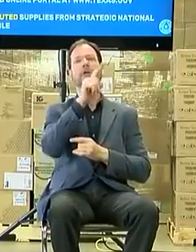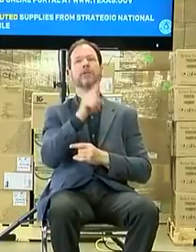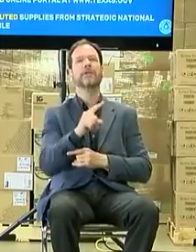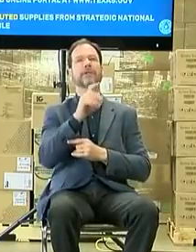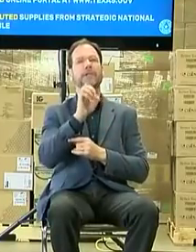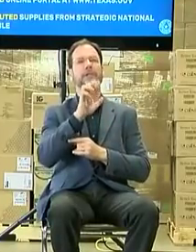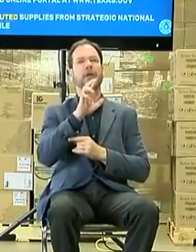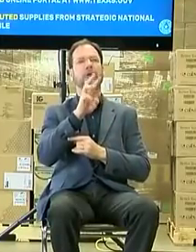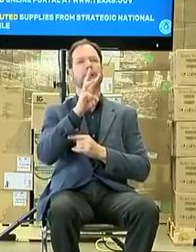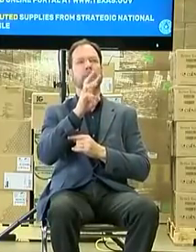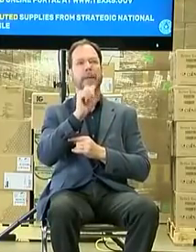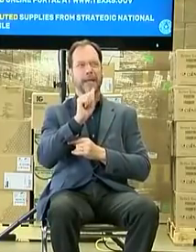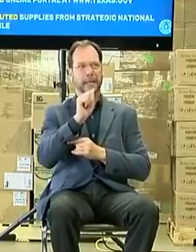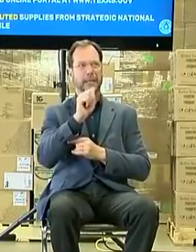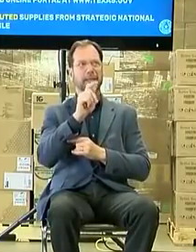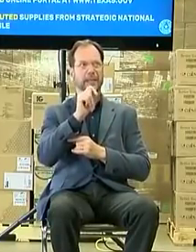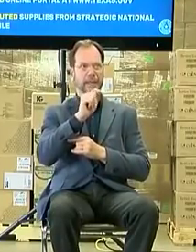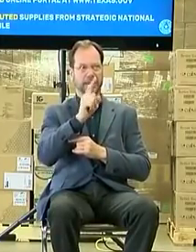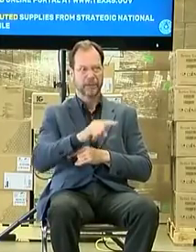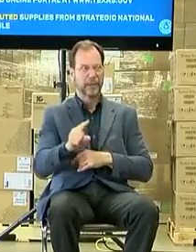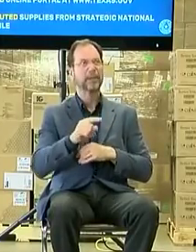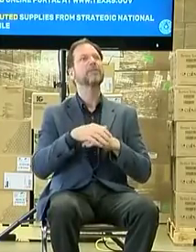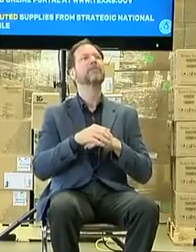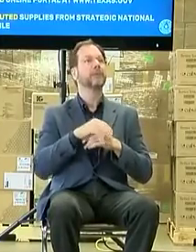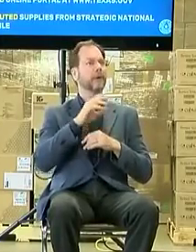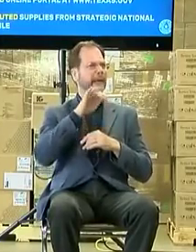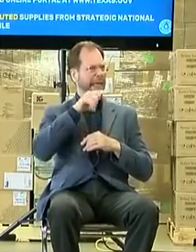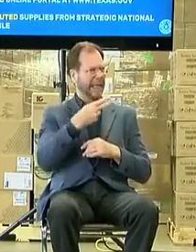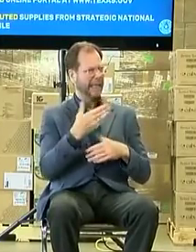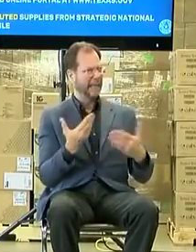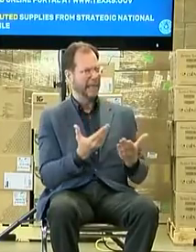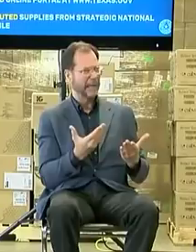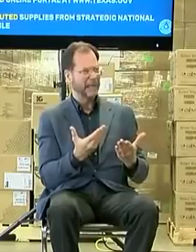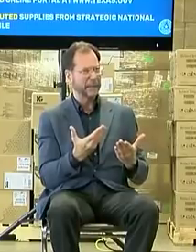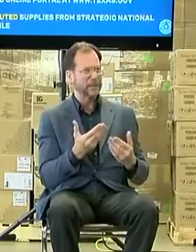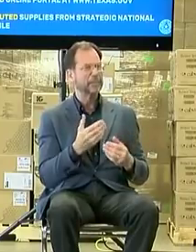Zerwas. I'm not seeing Keith. Is Keith here?